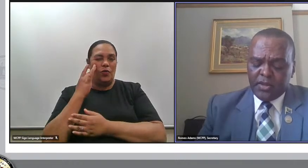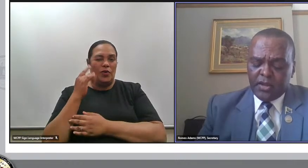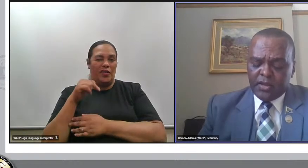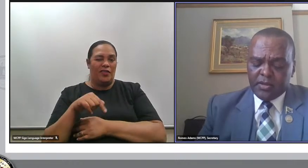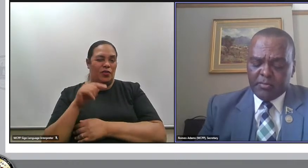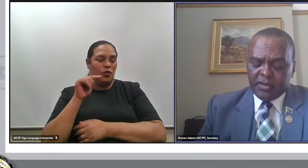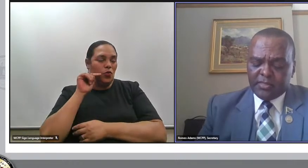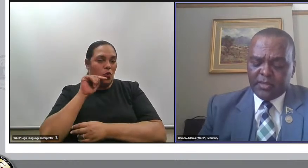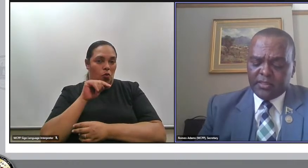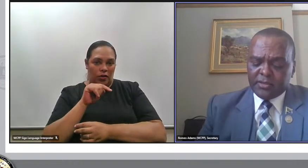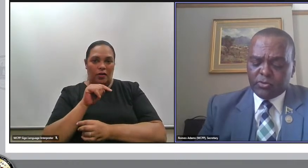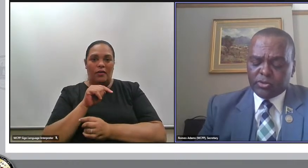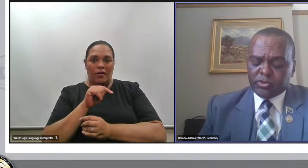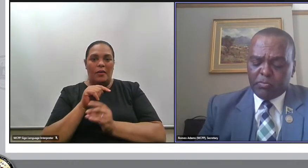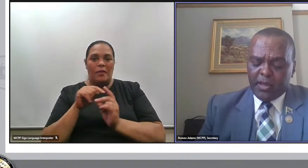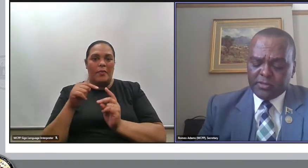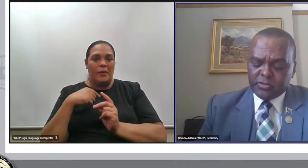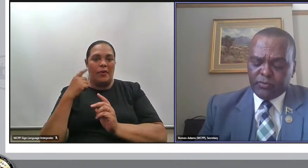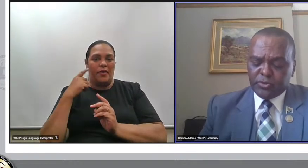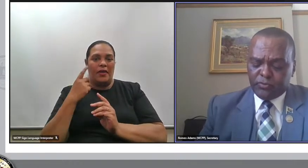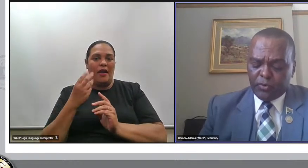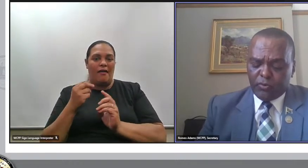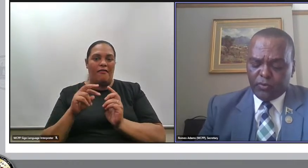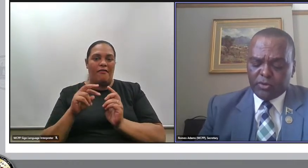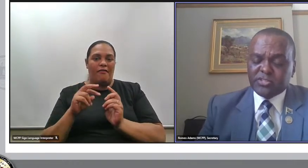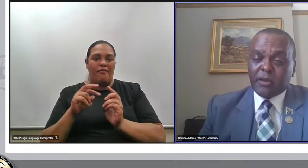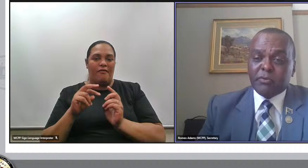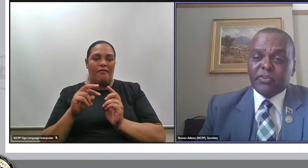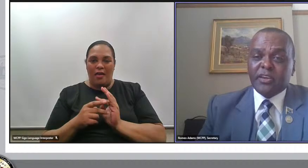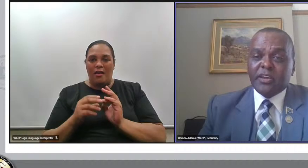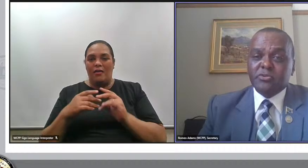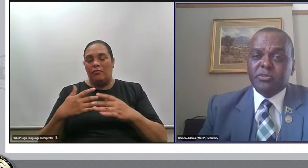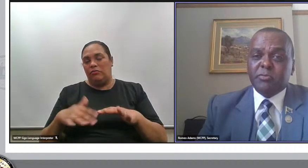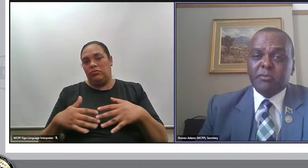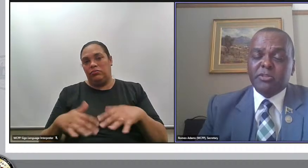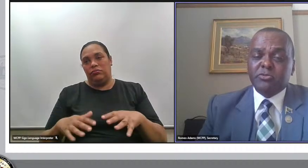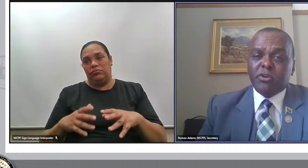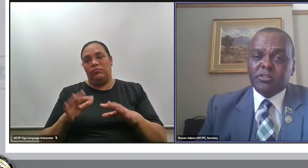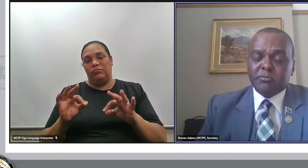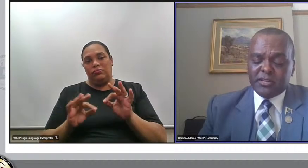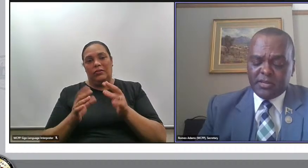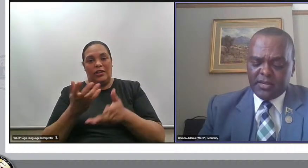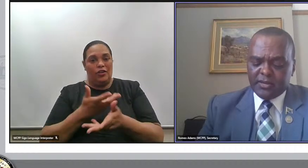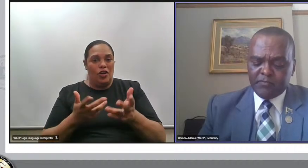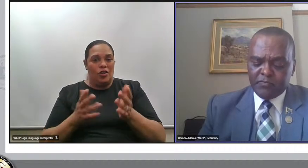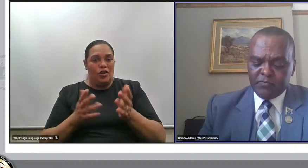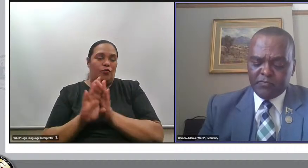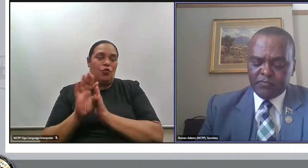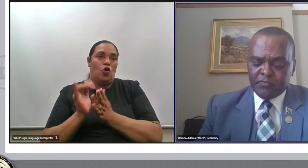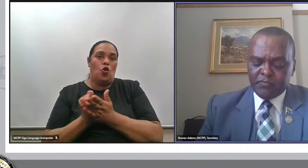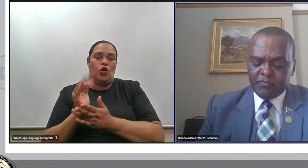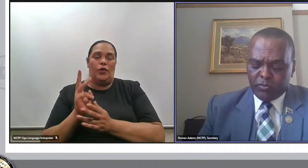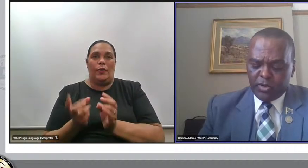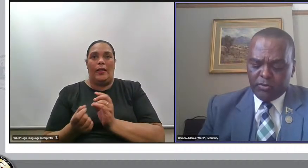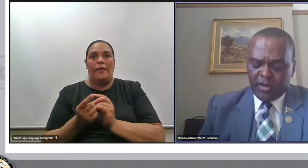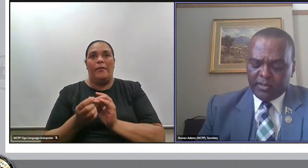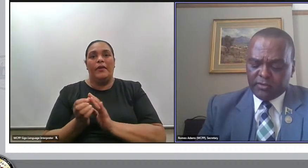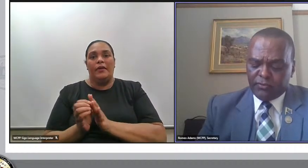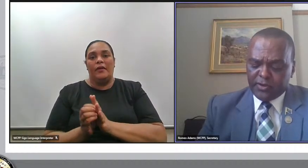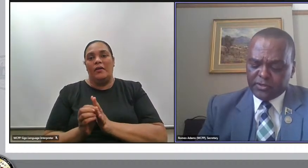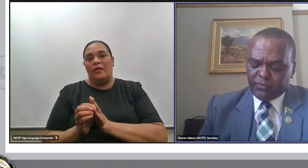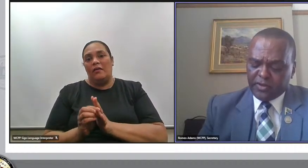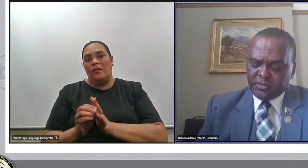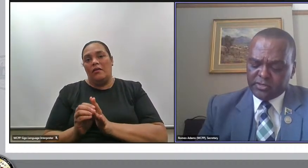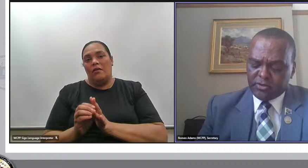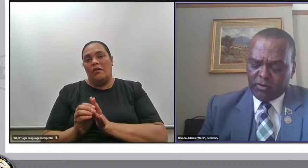quarter. I think there's also plans afoot for those type of engagements, maybe to start a bit earlier, so that when we look at